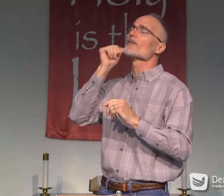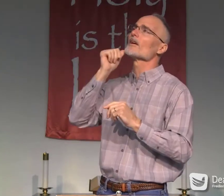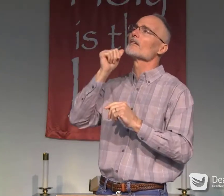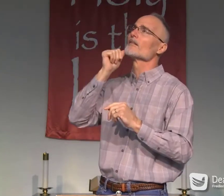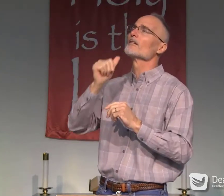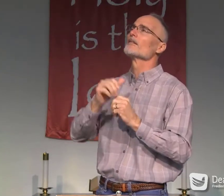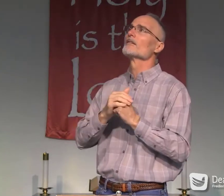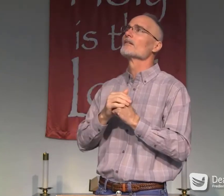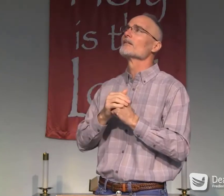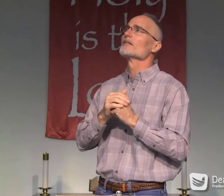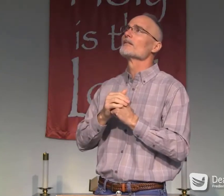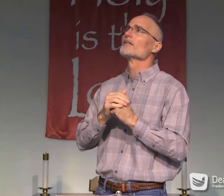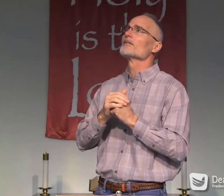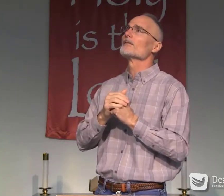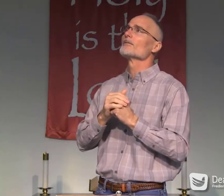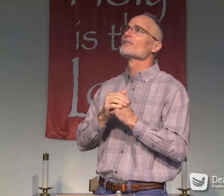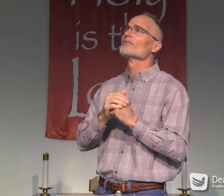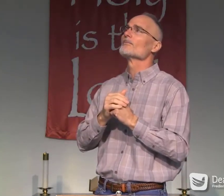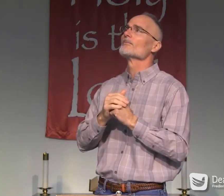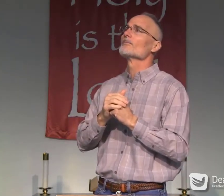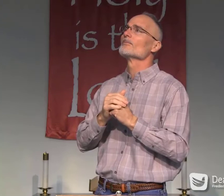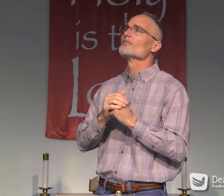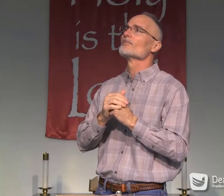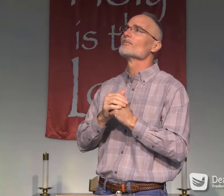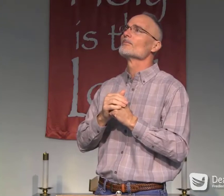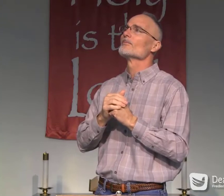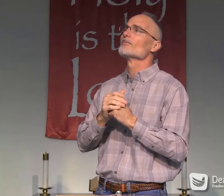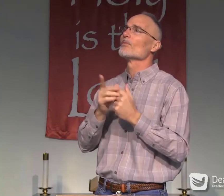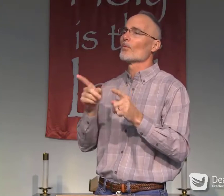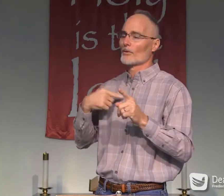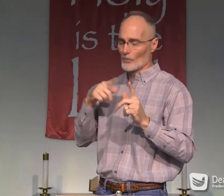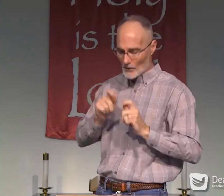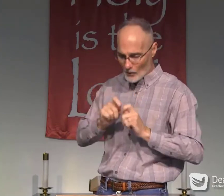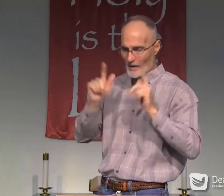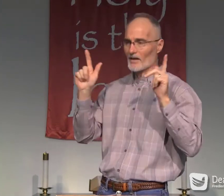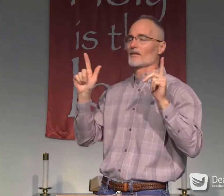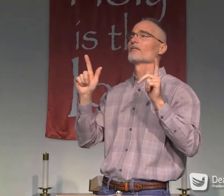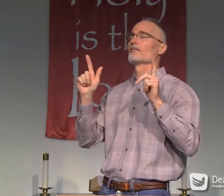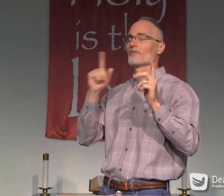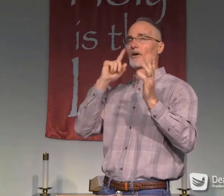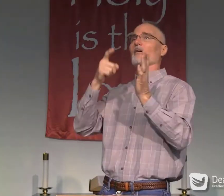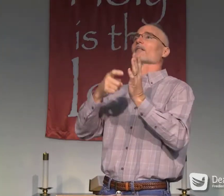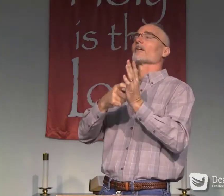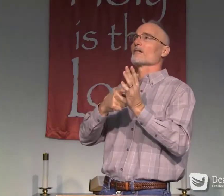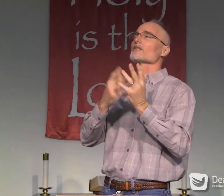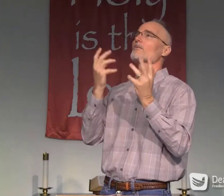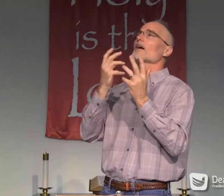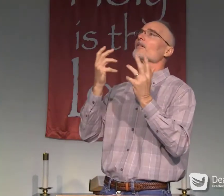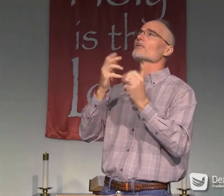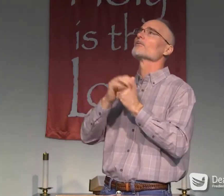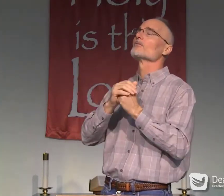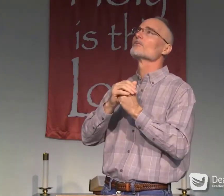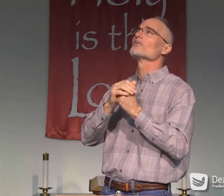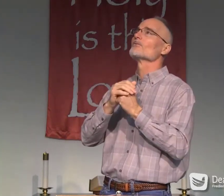Sunday morning, but for every day. when we wake